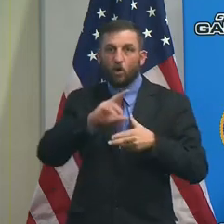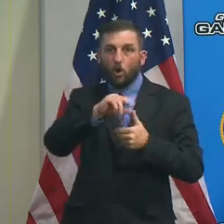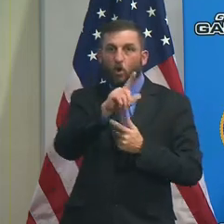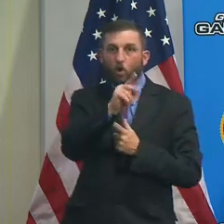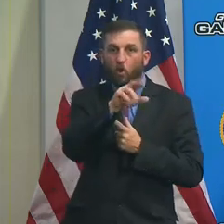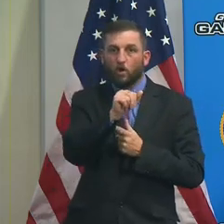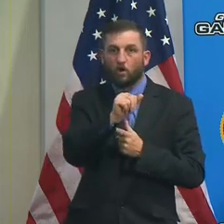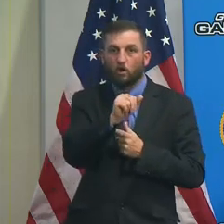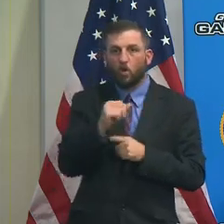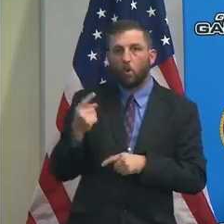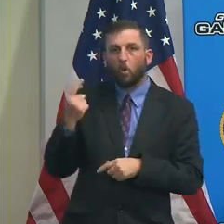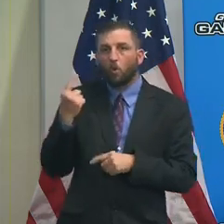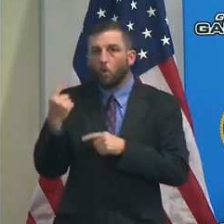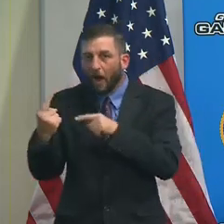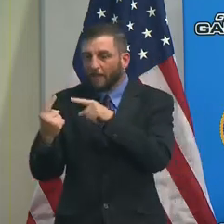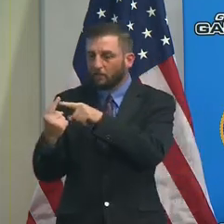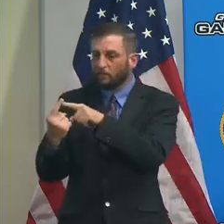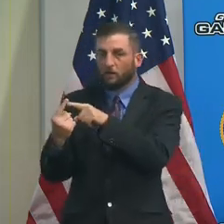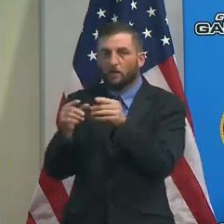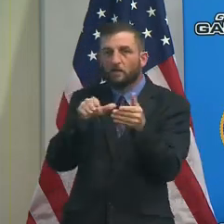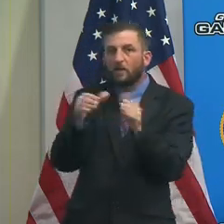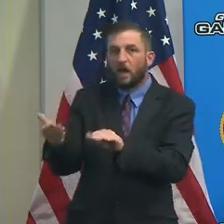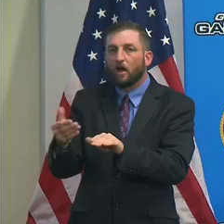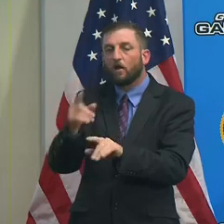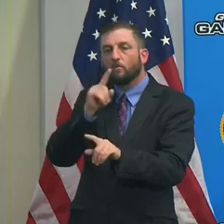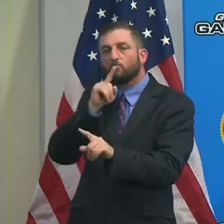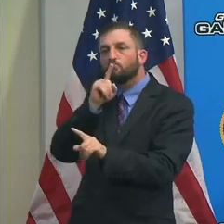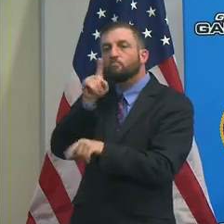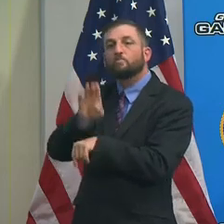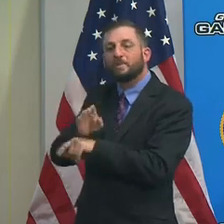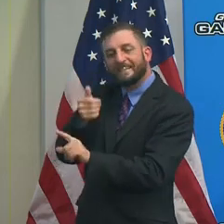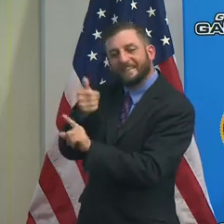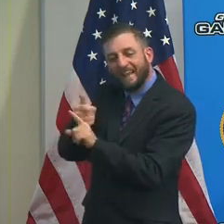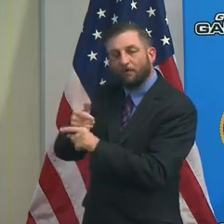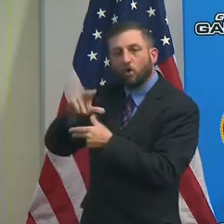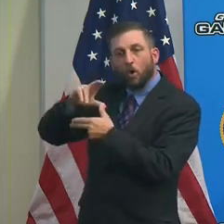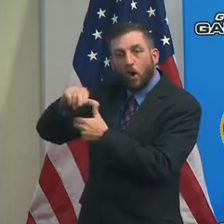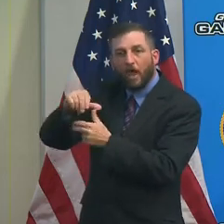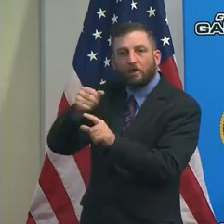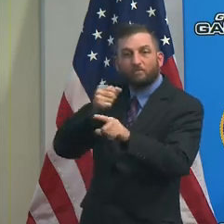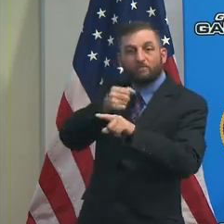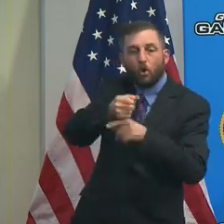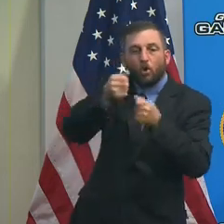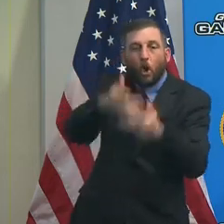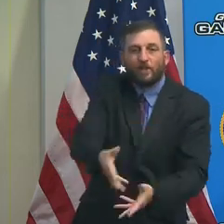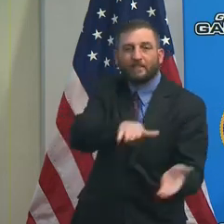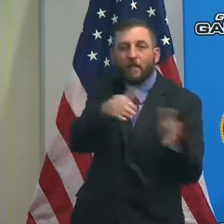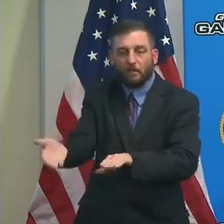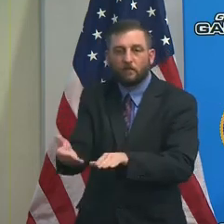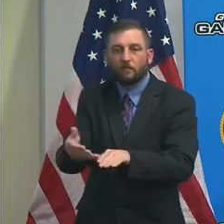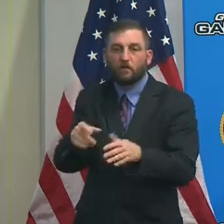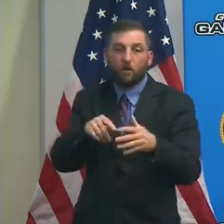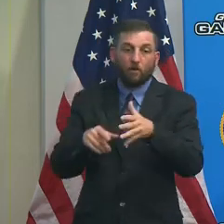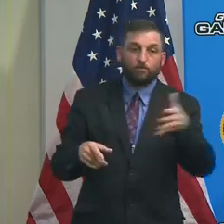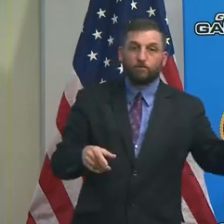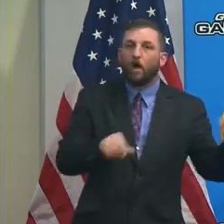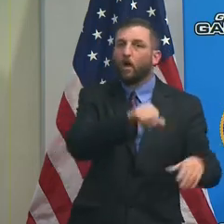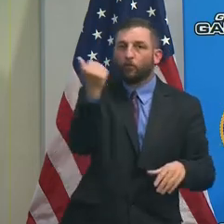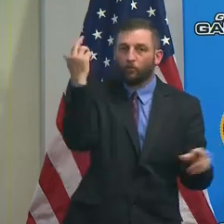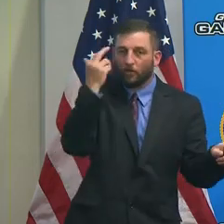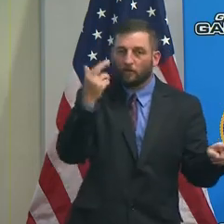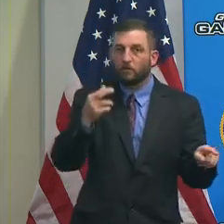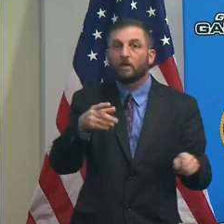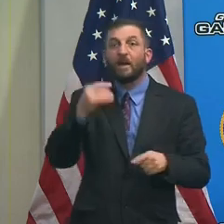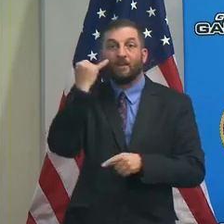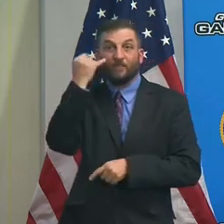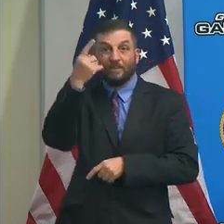was caused by the direct and immediate storm itself. So treat every power line that's down as if